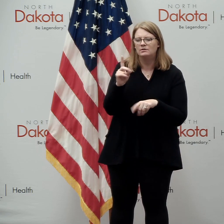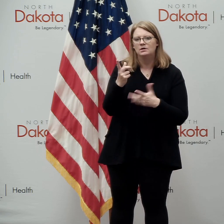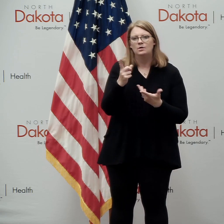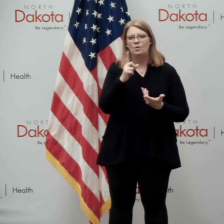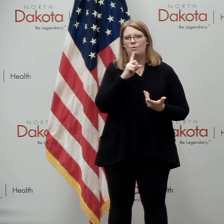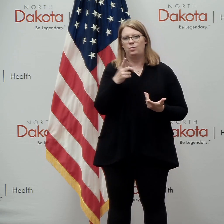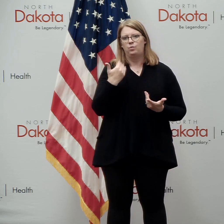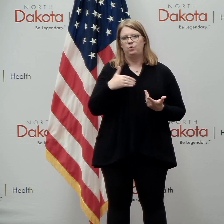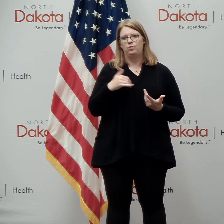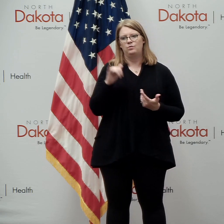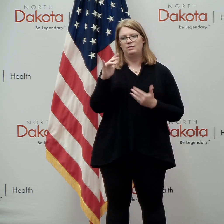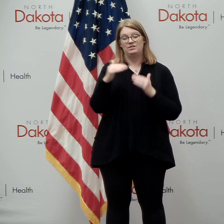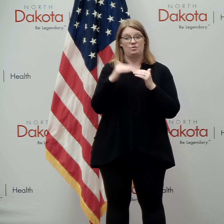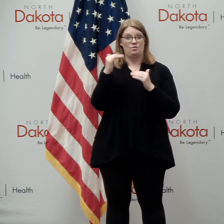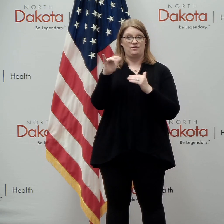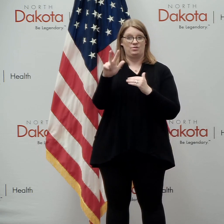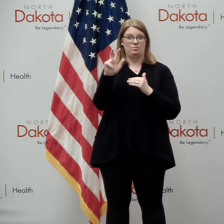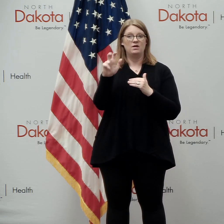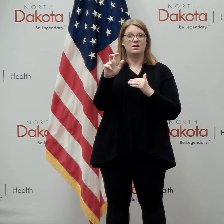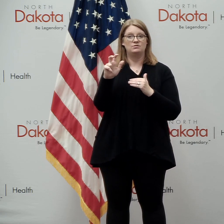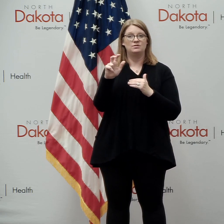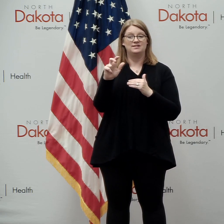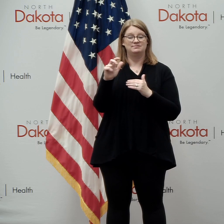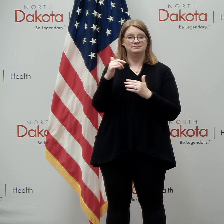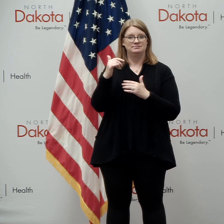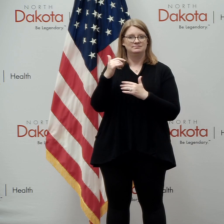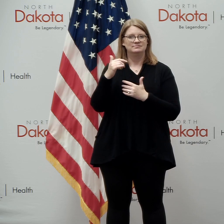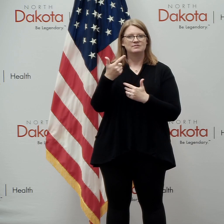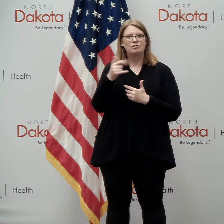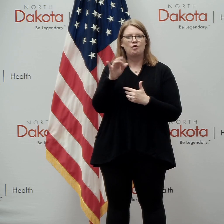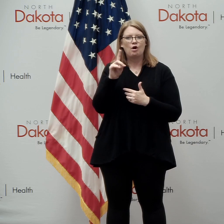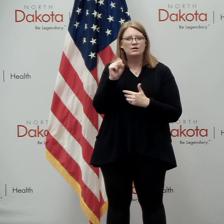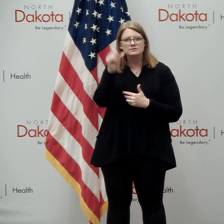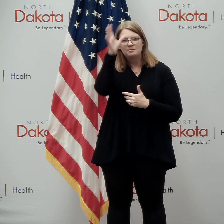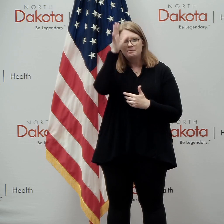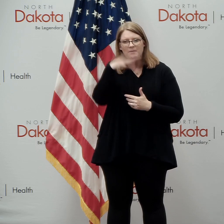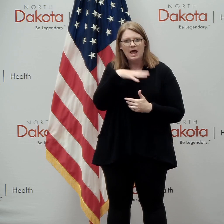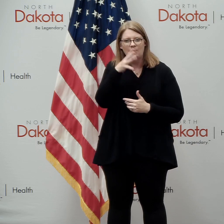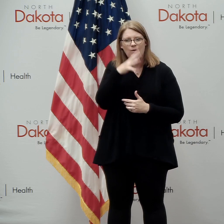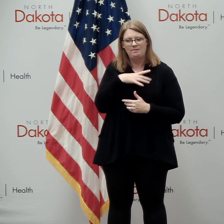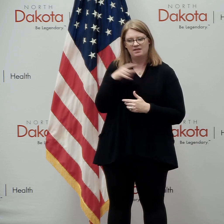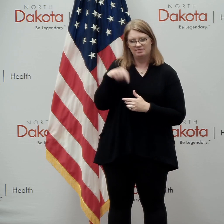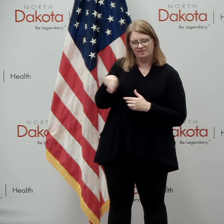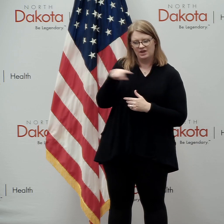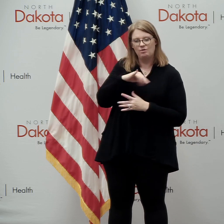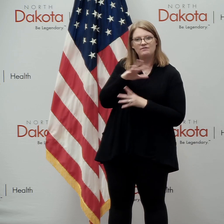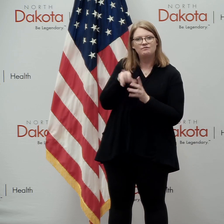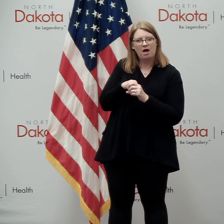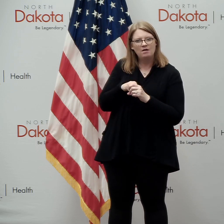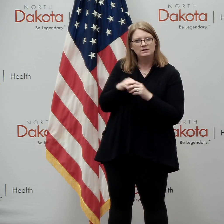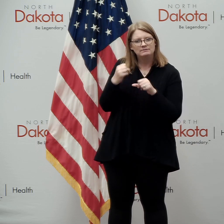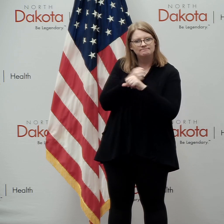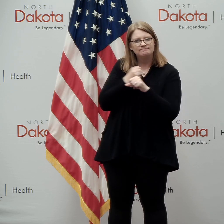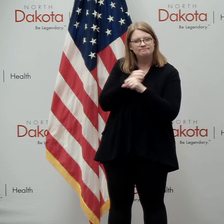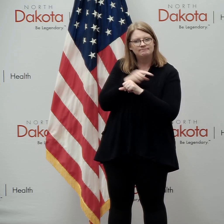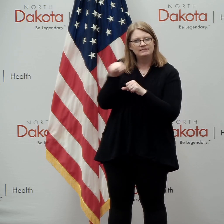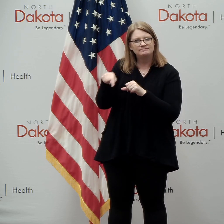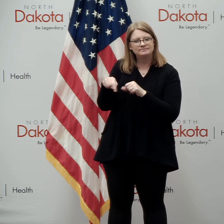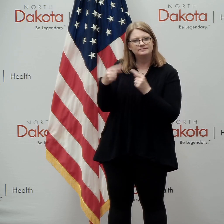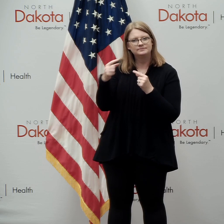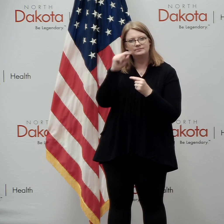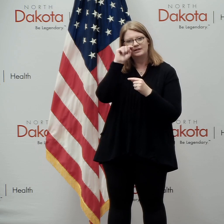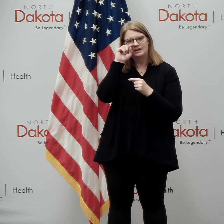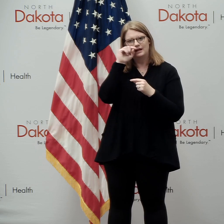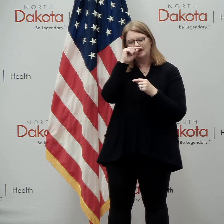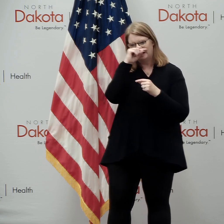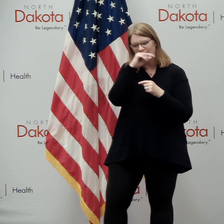currently with 300 plus guardsmen guardsmen and women that are involved today in helping fight this battle, and so